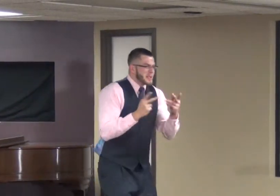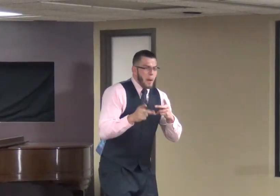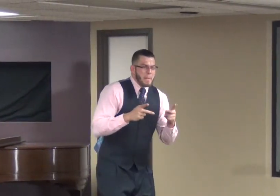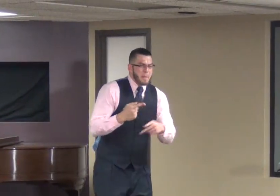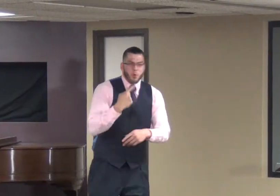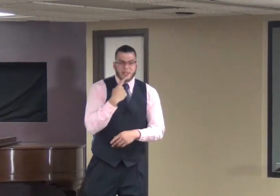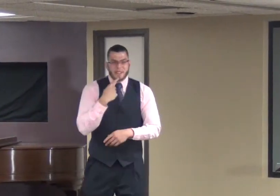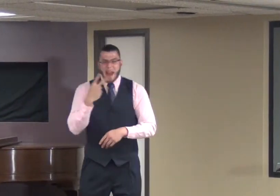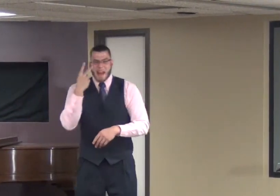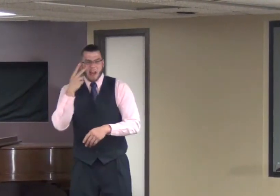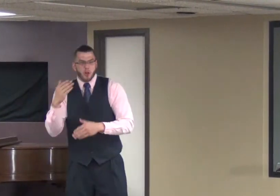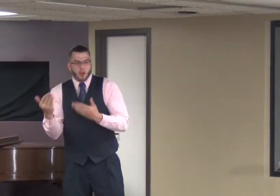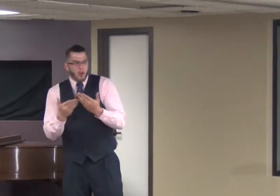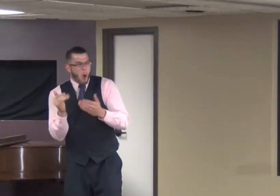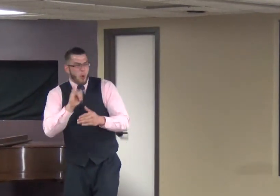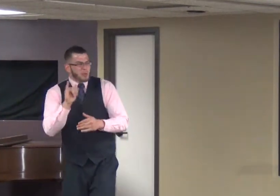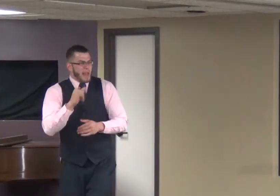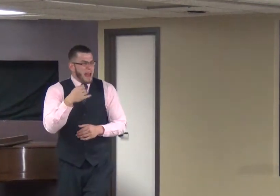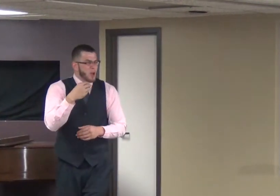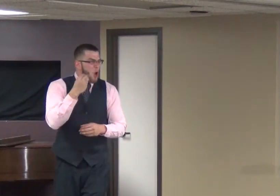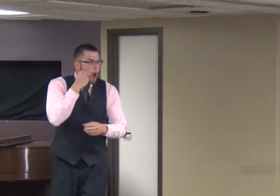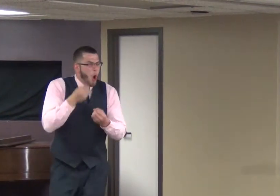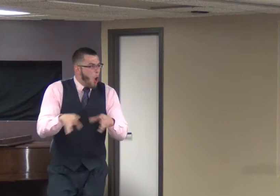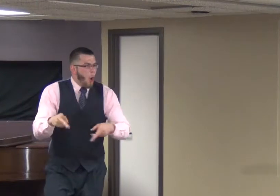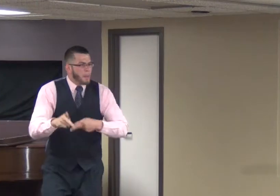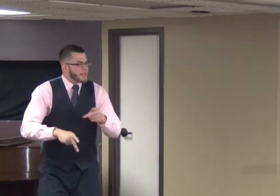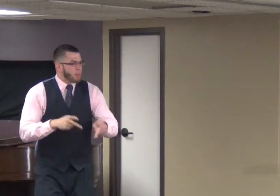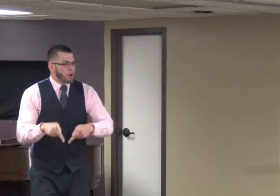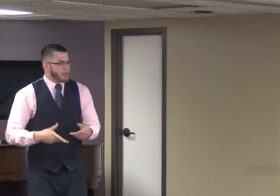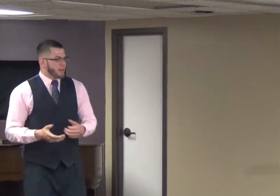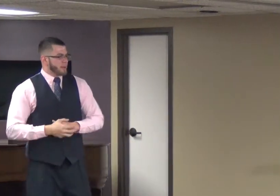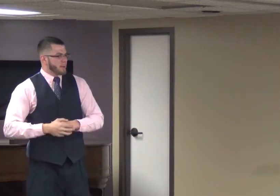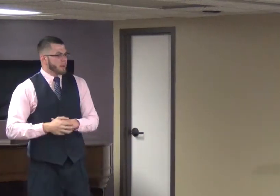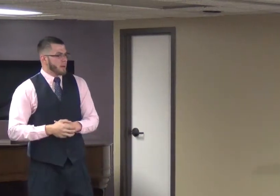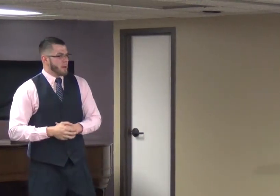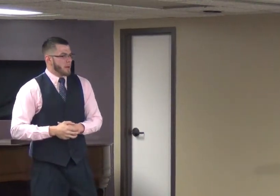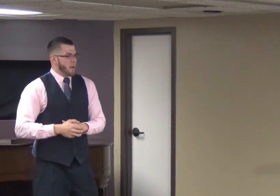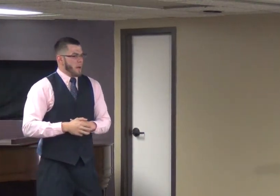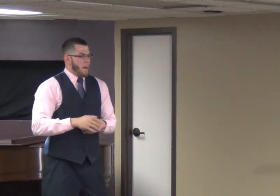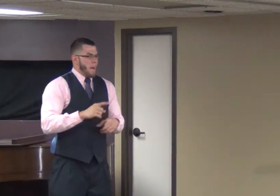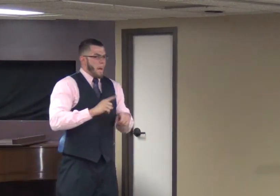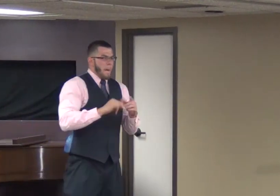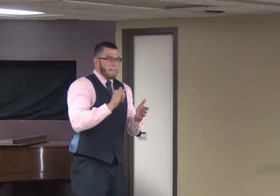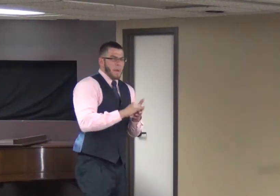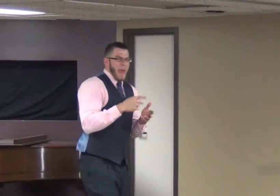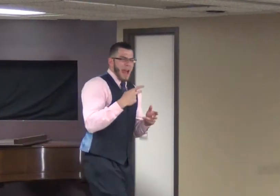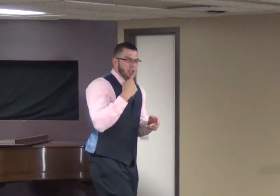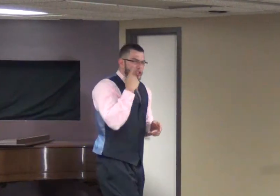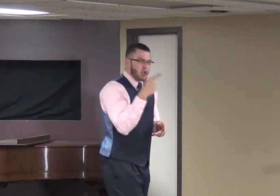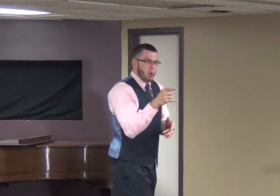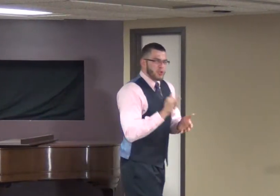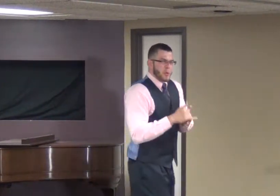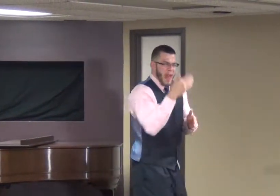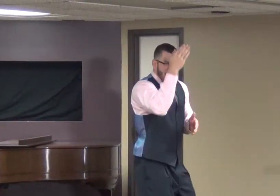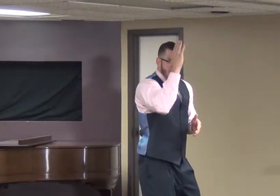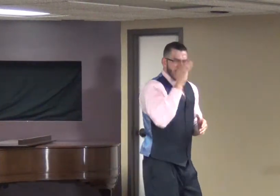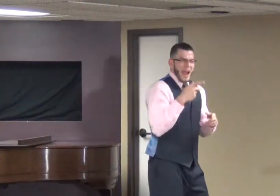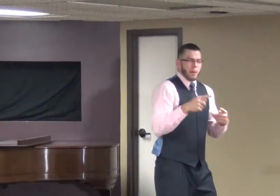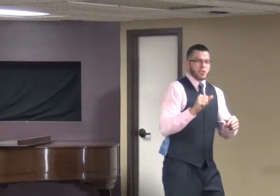Some people would say he looked almost like a homeless person. But that shows you that God was